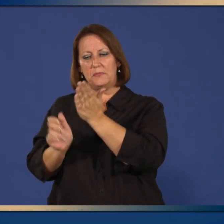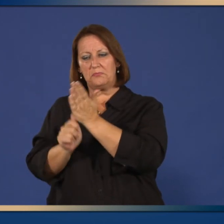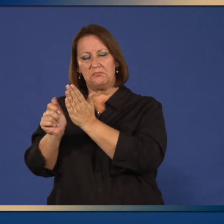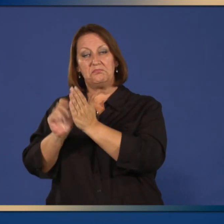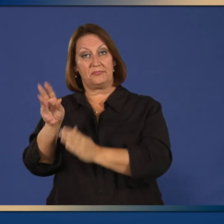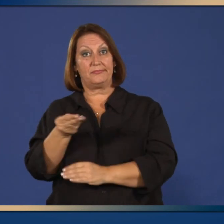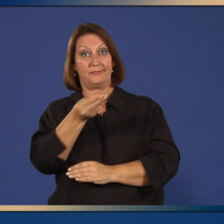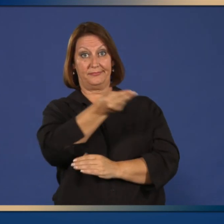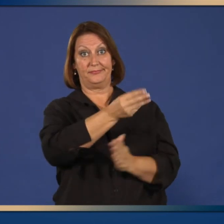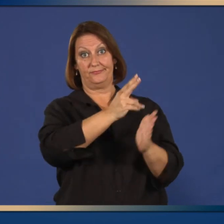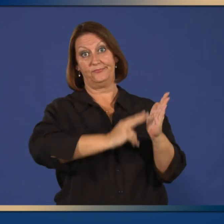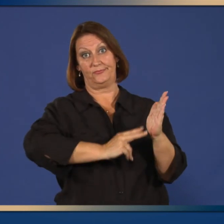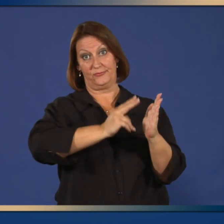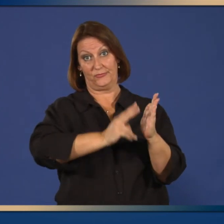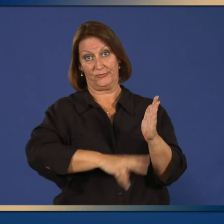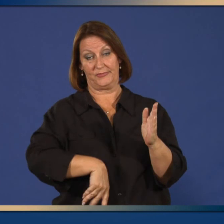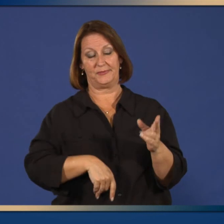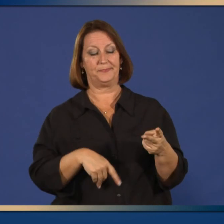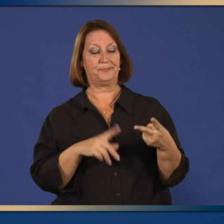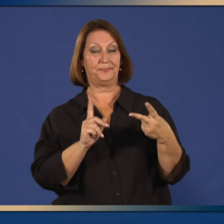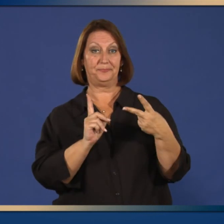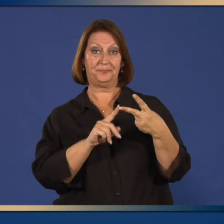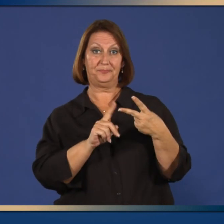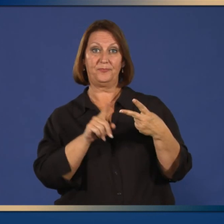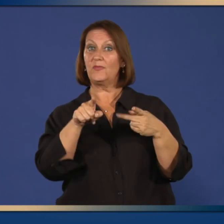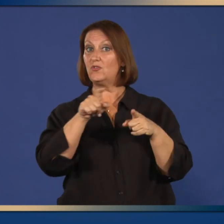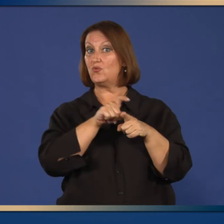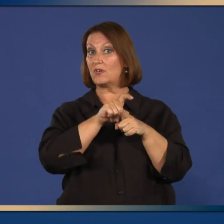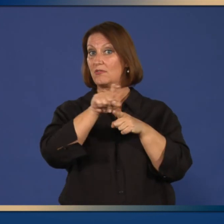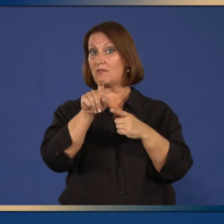suggest other sources of information.